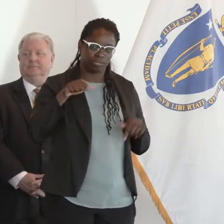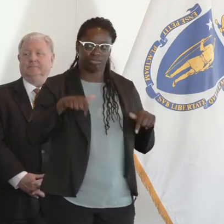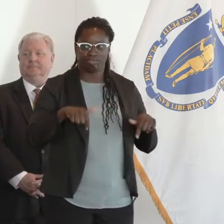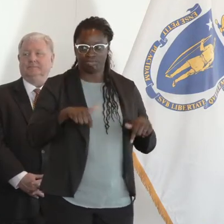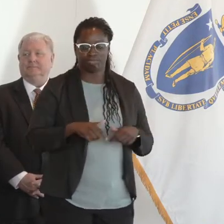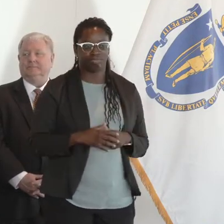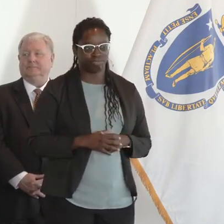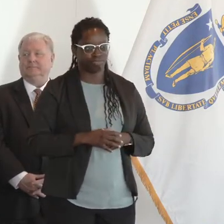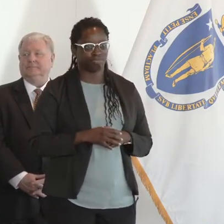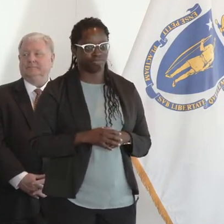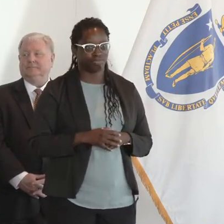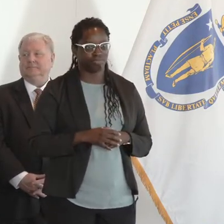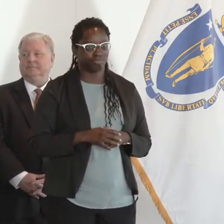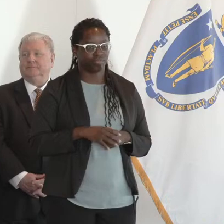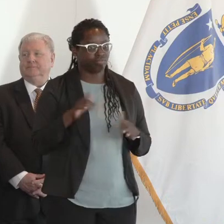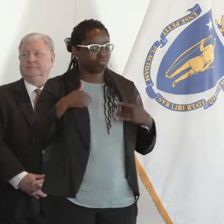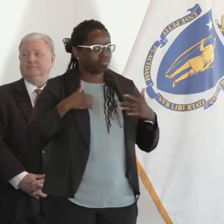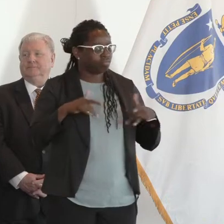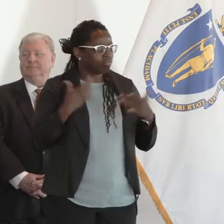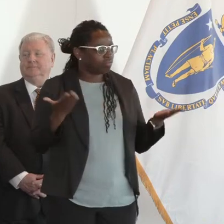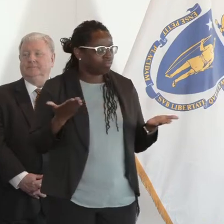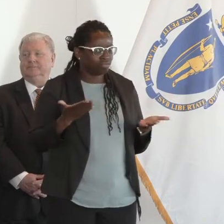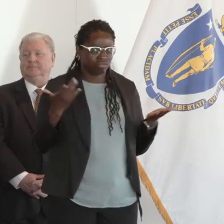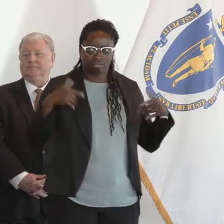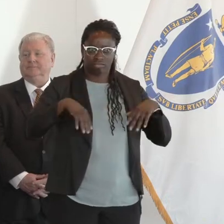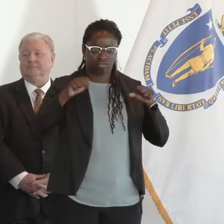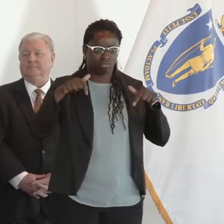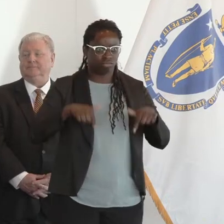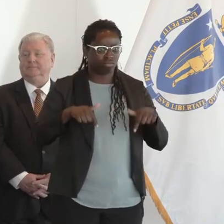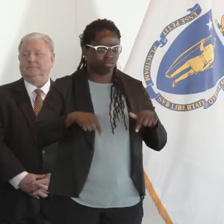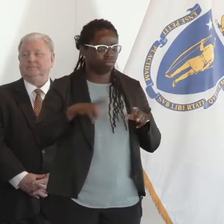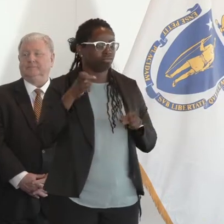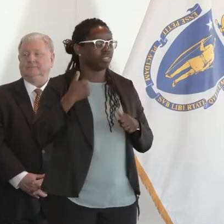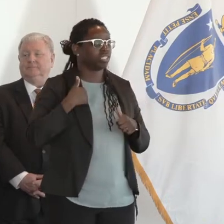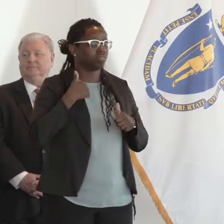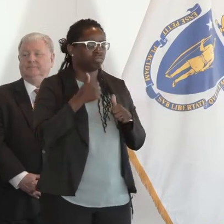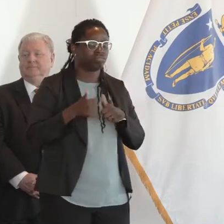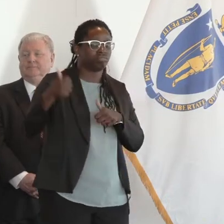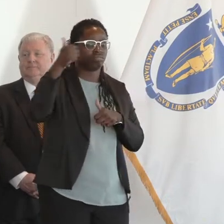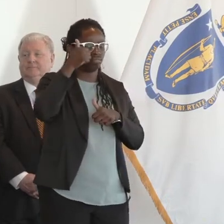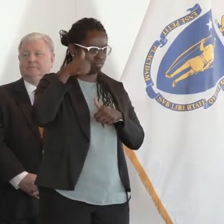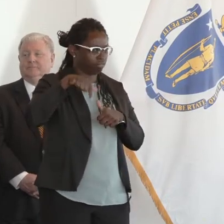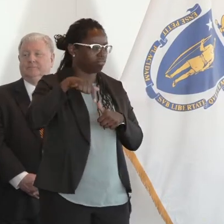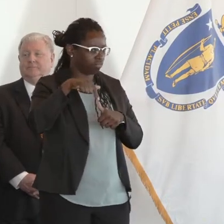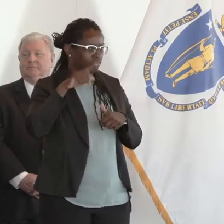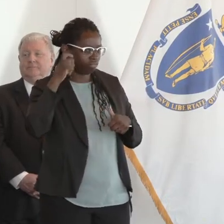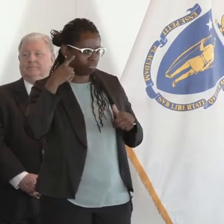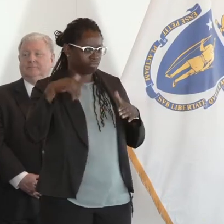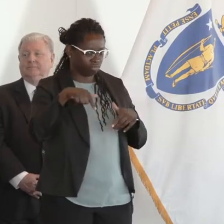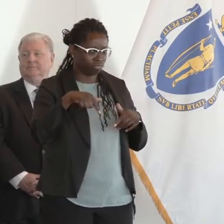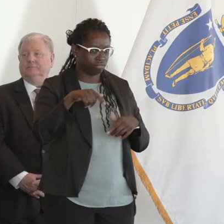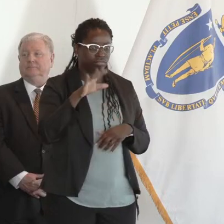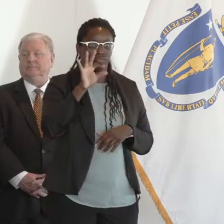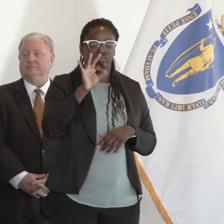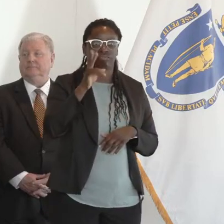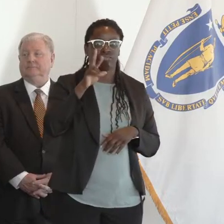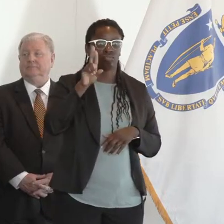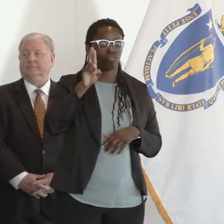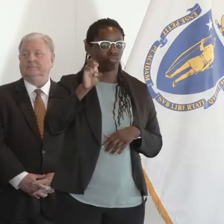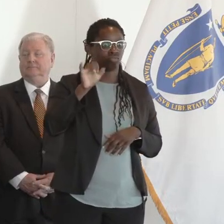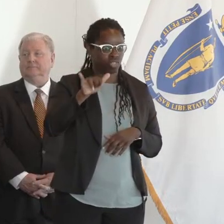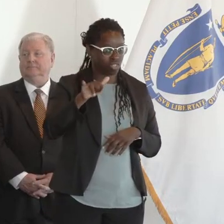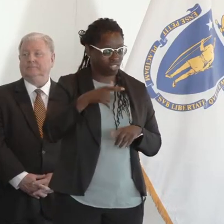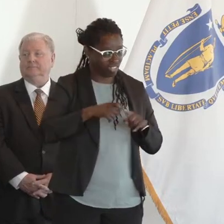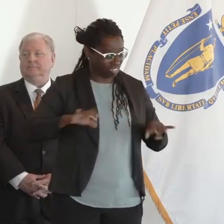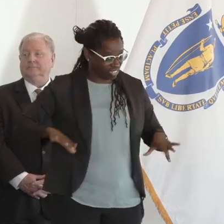my co-host, Premier Andrew Fury, from the wonderful province of Newfoundland and Labrador.